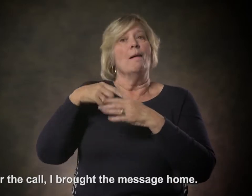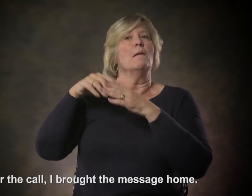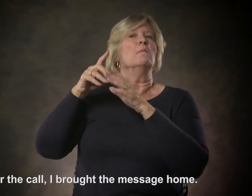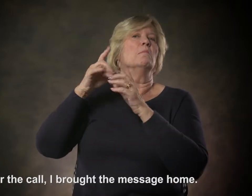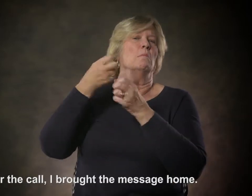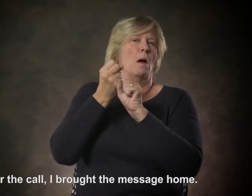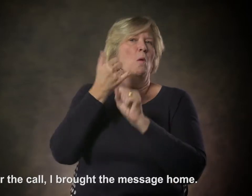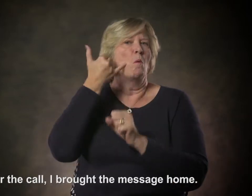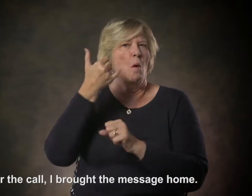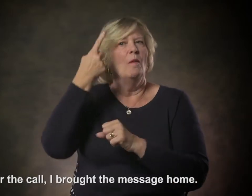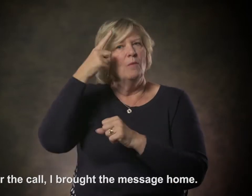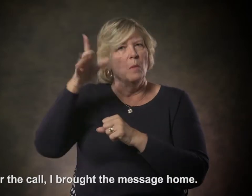I brought the message home.